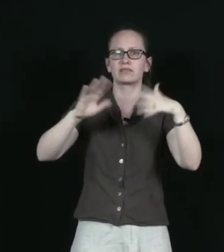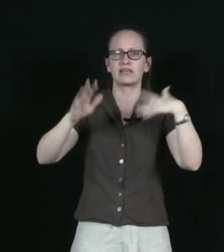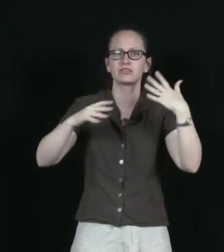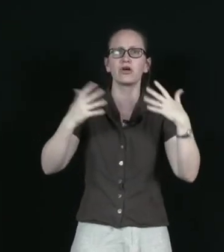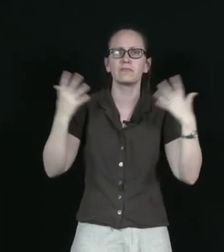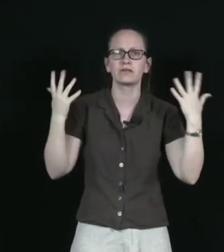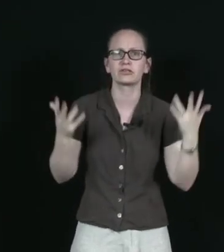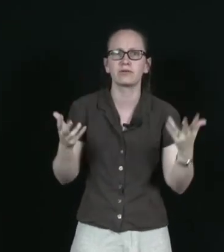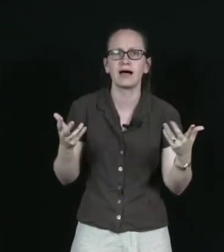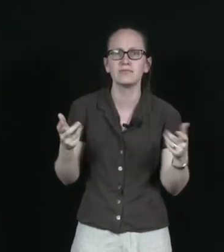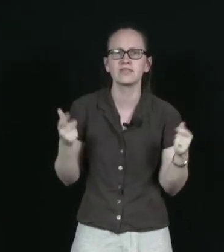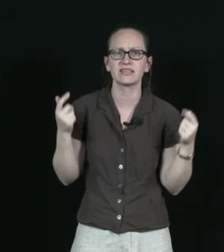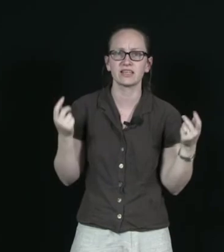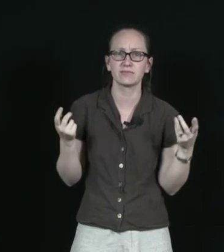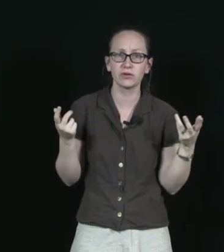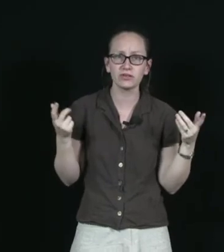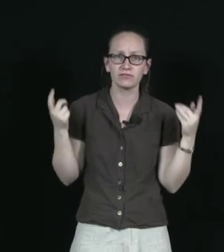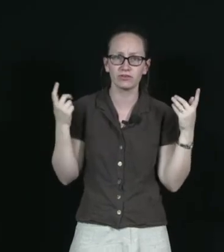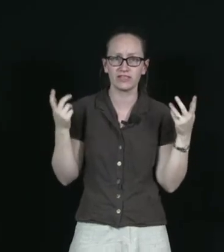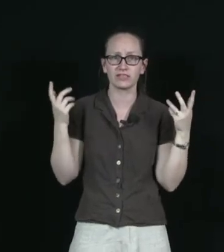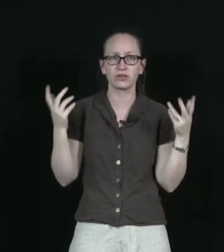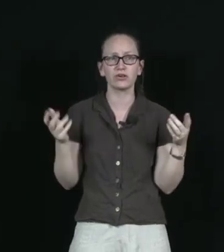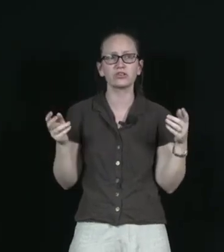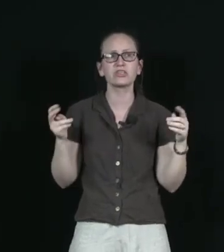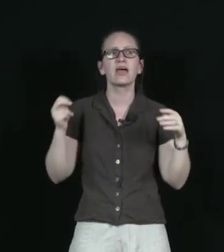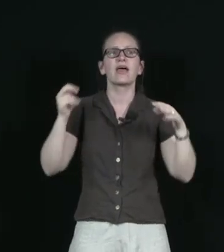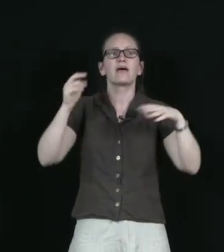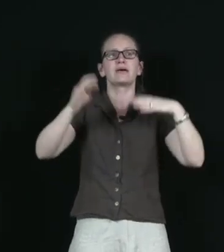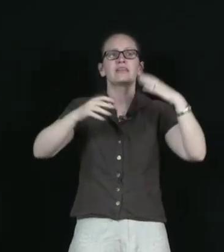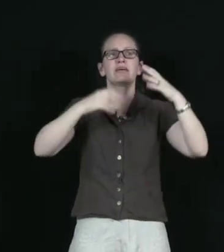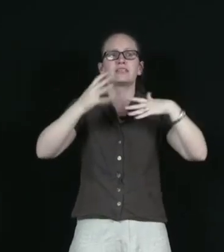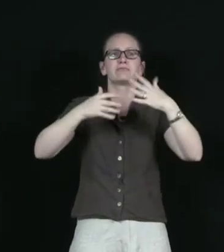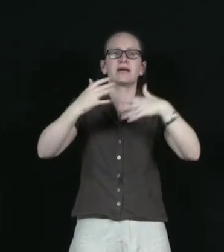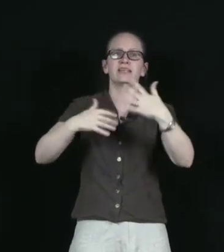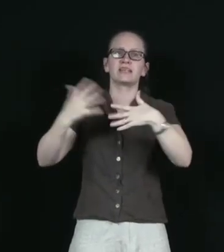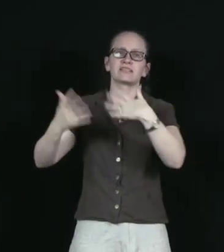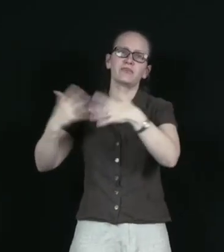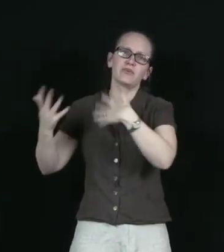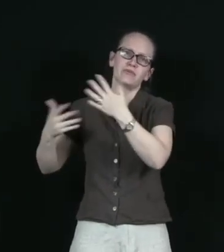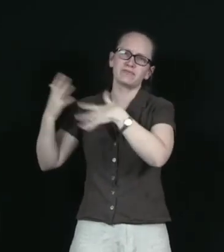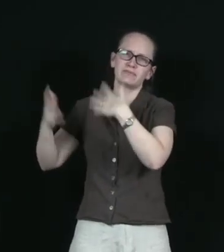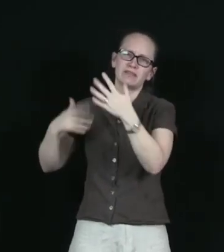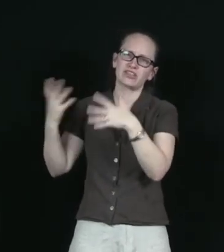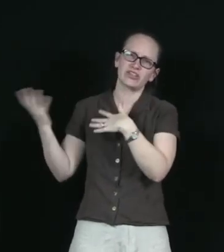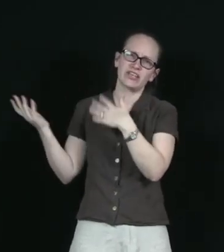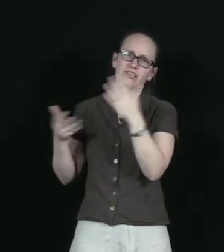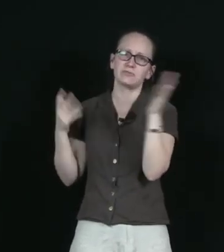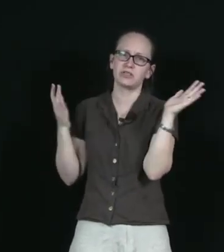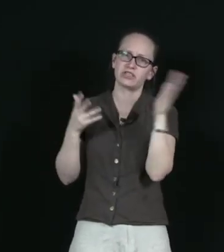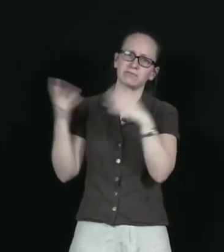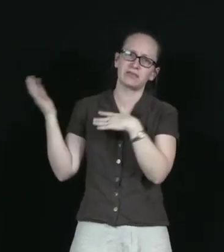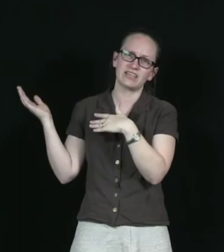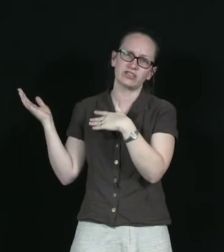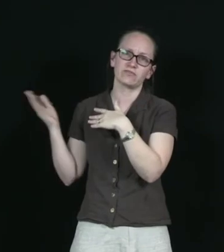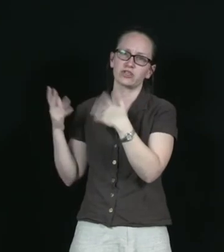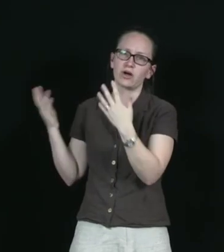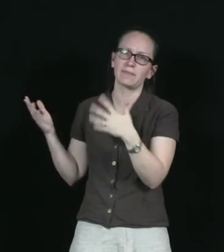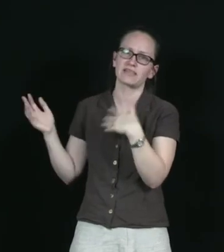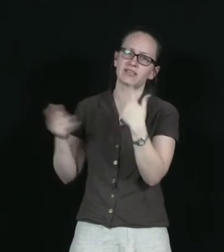there's no prescribed textbook for this course, but there is readings associated with each of the topics, and you